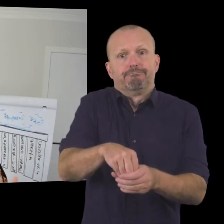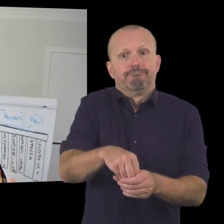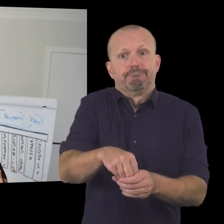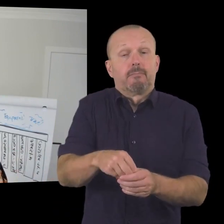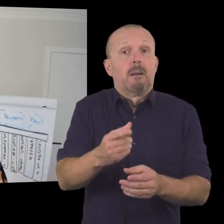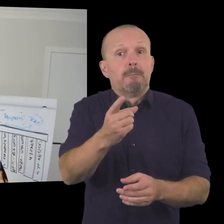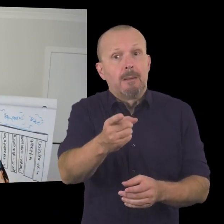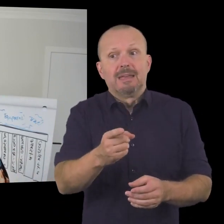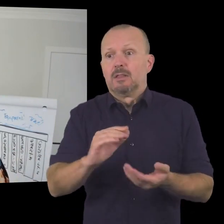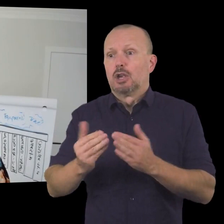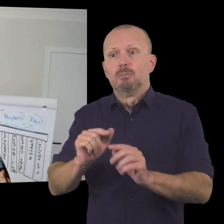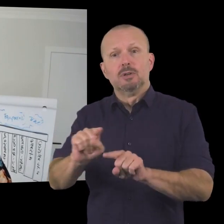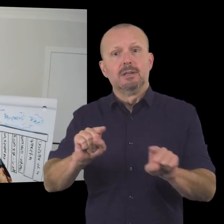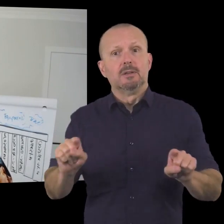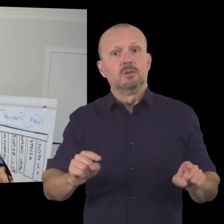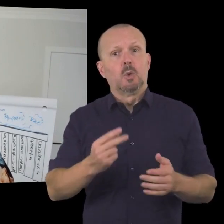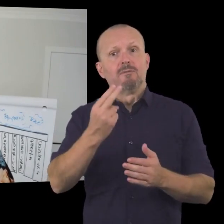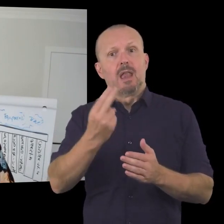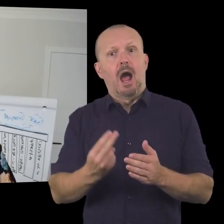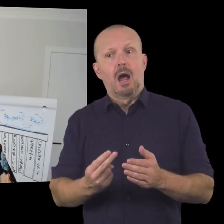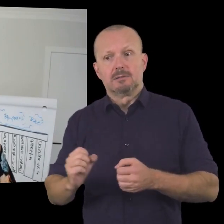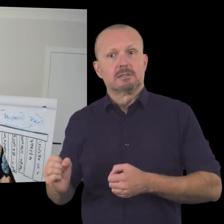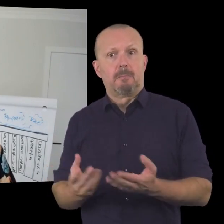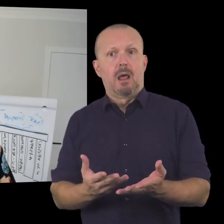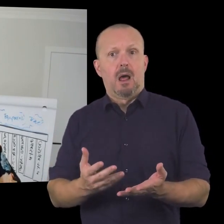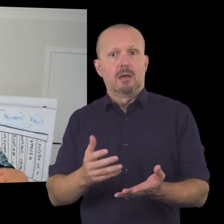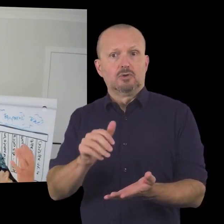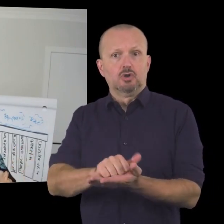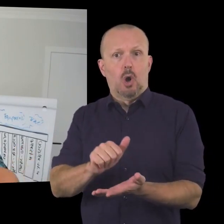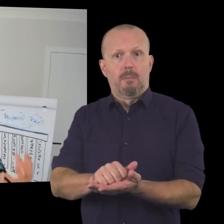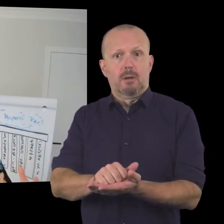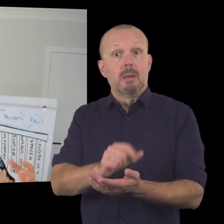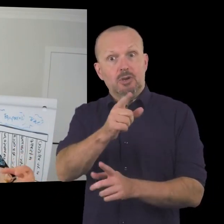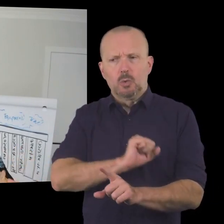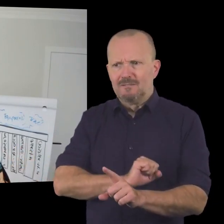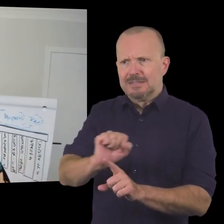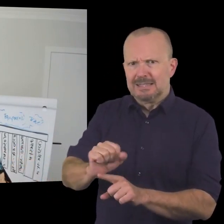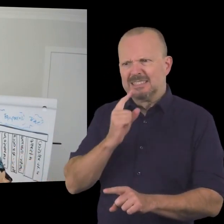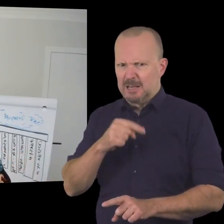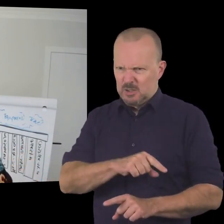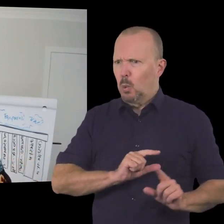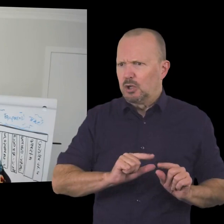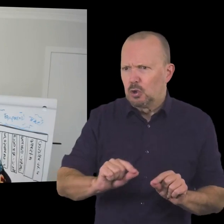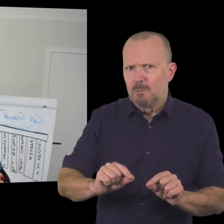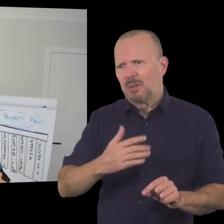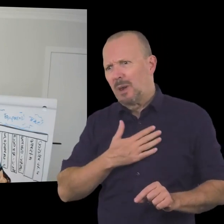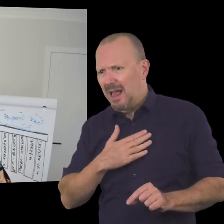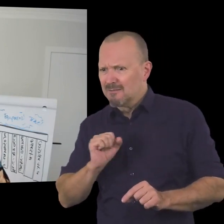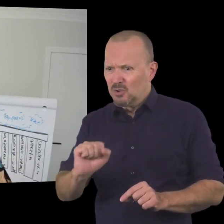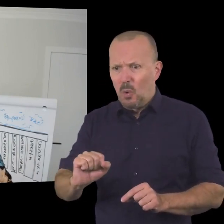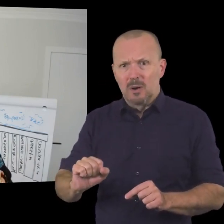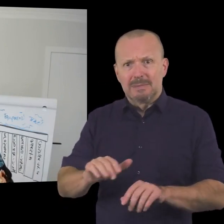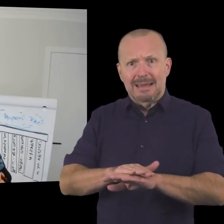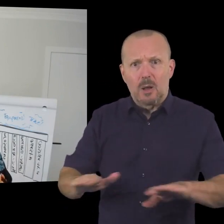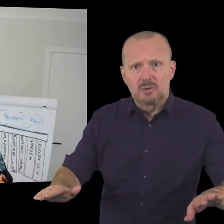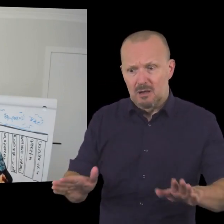so do you have an art supply store in your community where you might uh visit them and say this is us this is a difference that we make and we would love the opportunity to